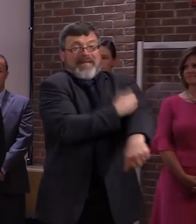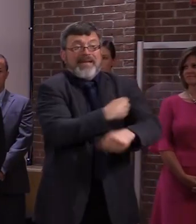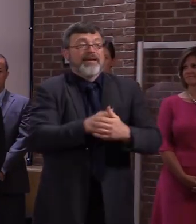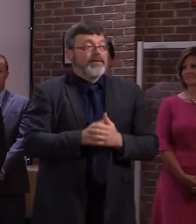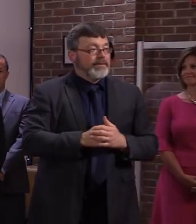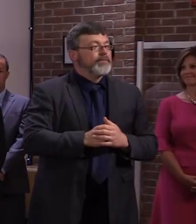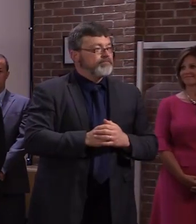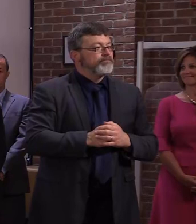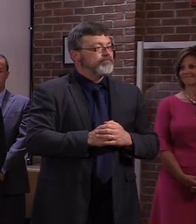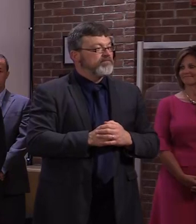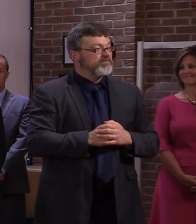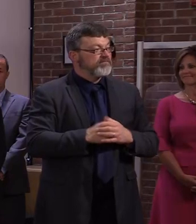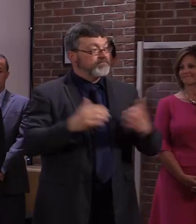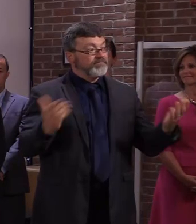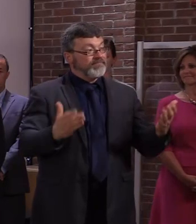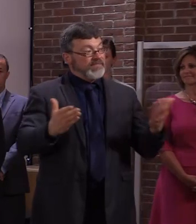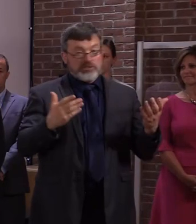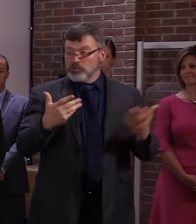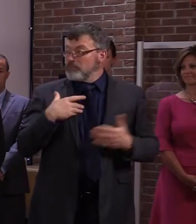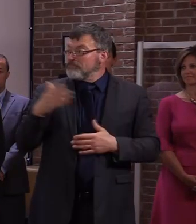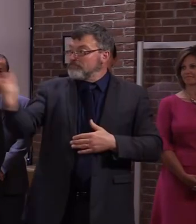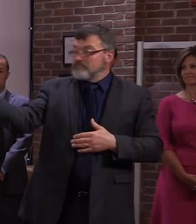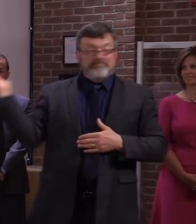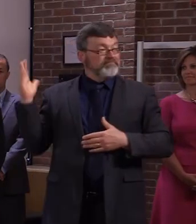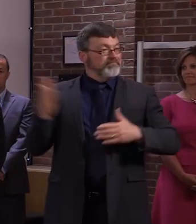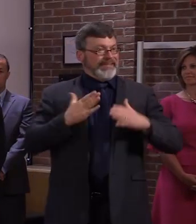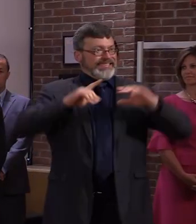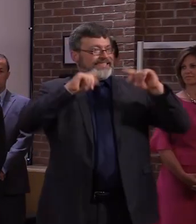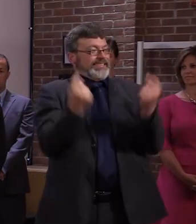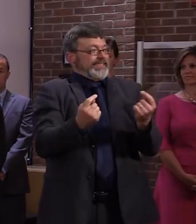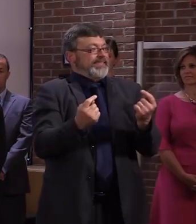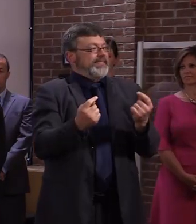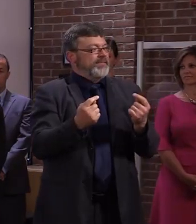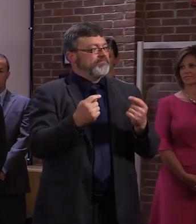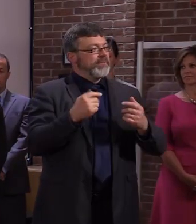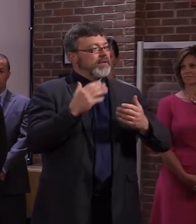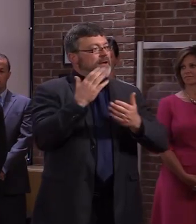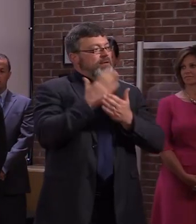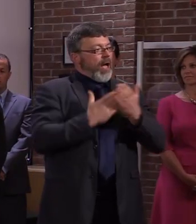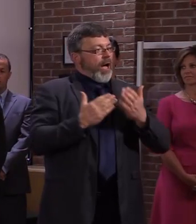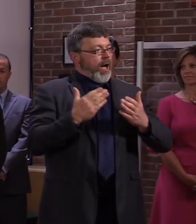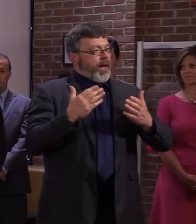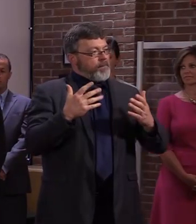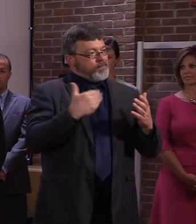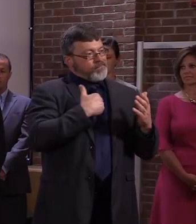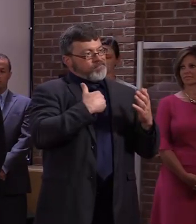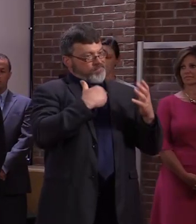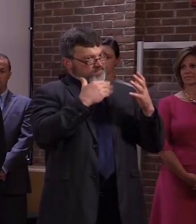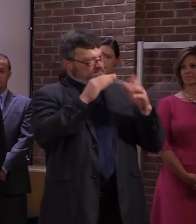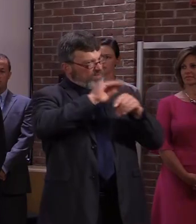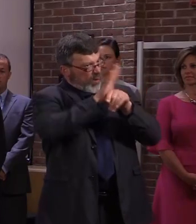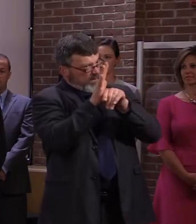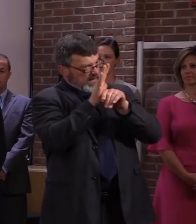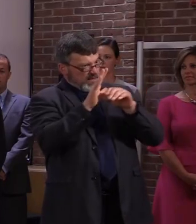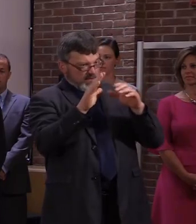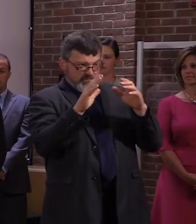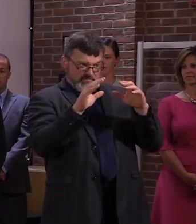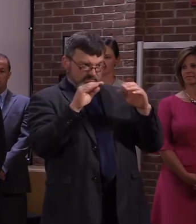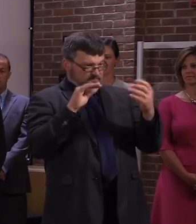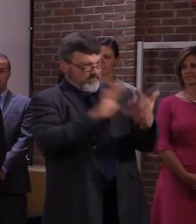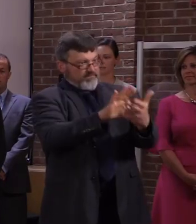Here in the room today behind me, we have some of the members of my COVID-19 leadership response